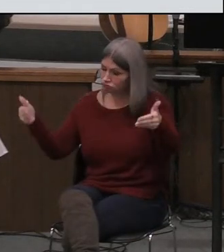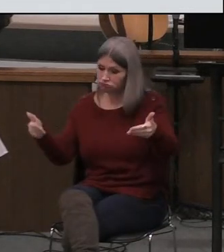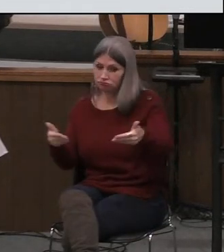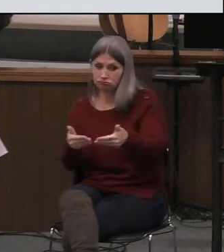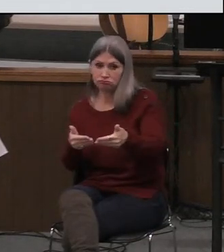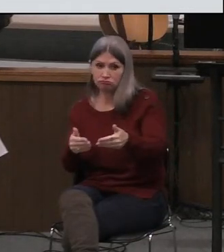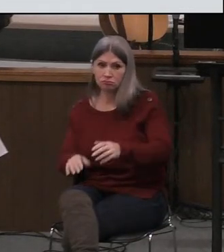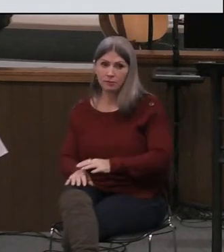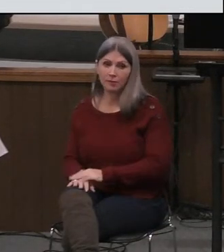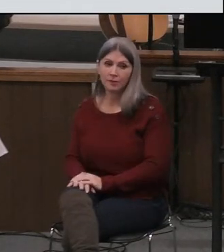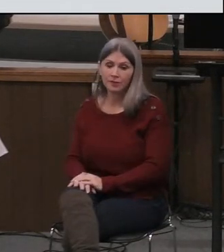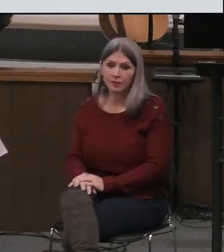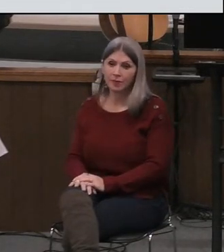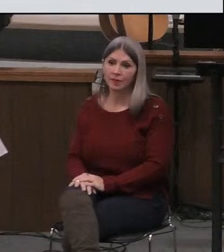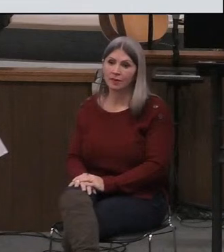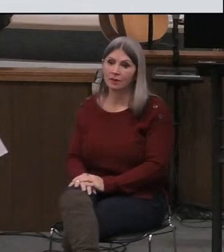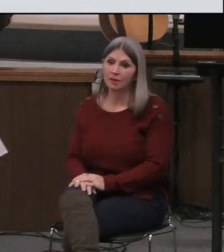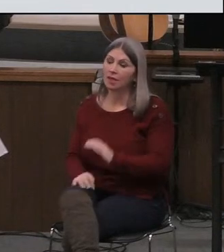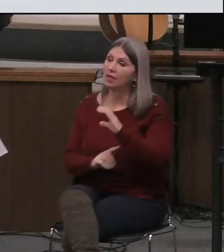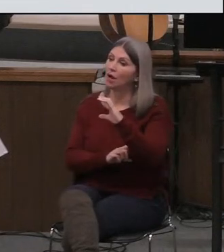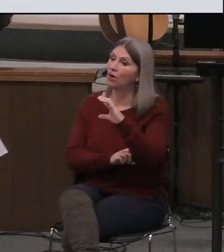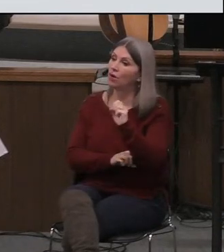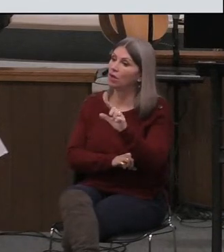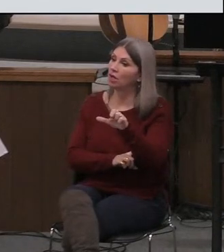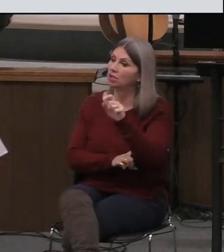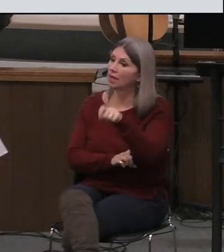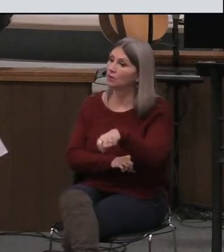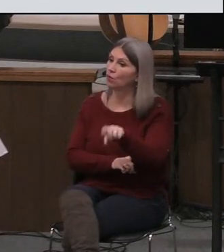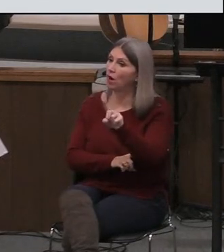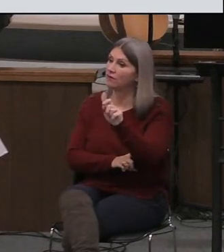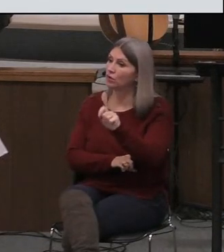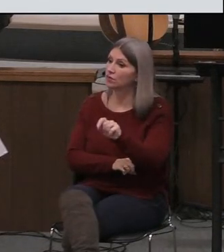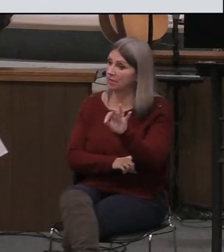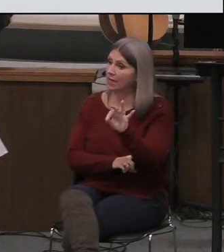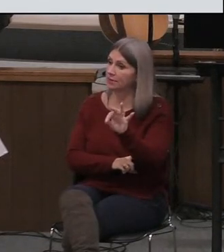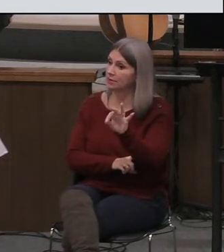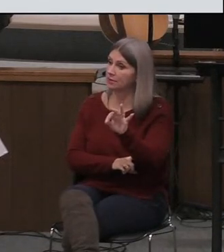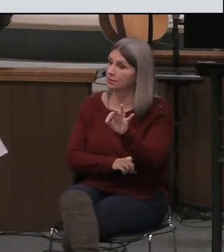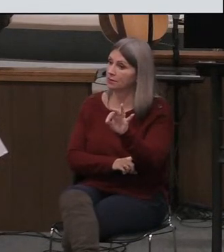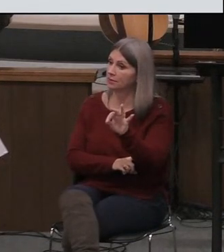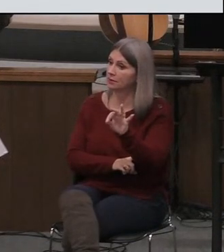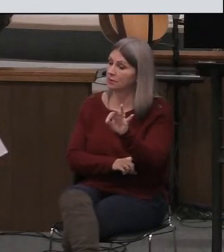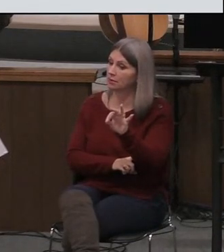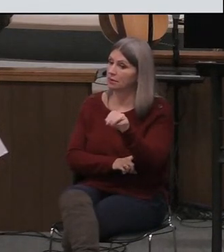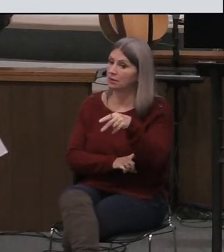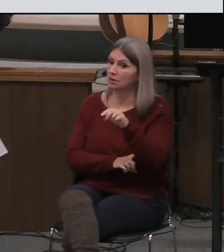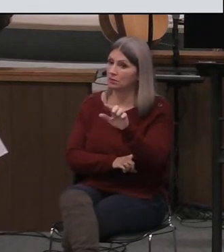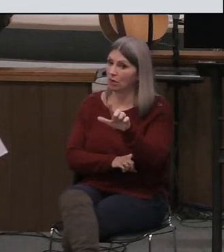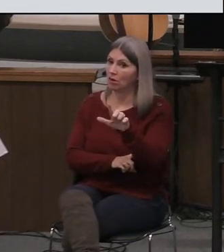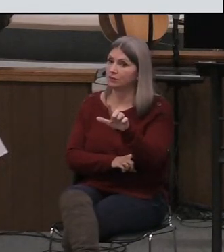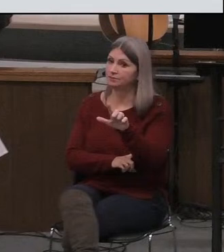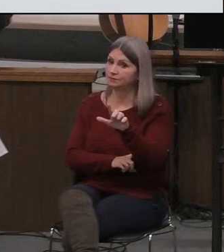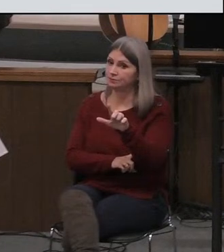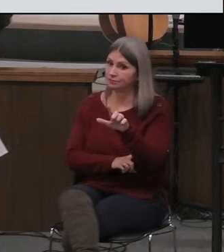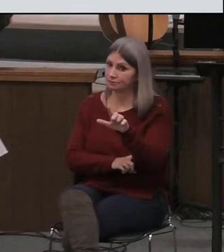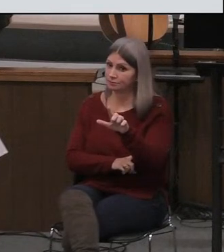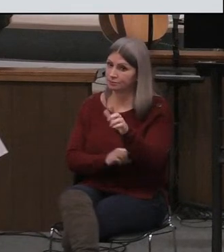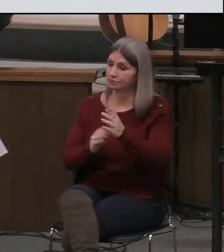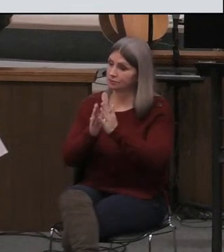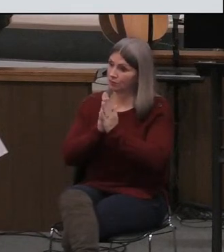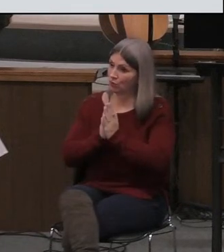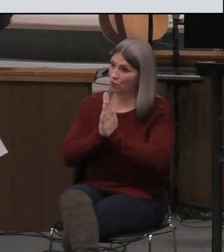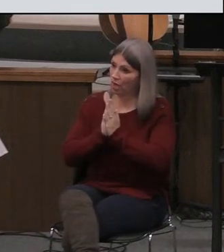I want to go back to Colossians 1:9 and show one thing that Paul prayed for